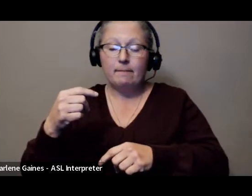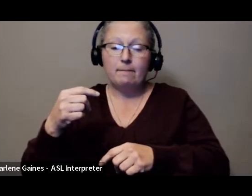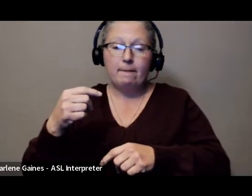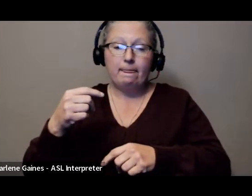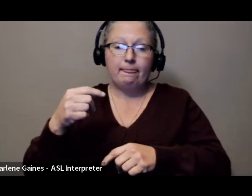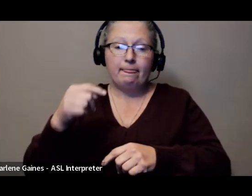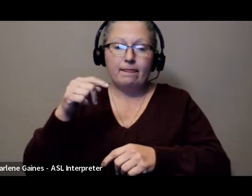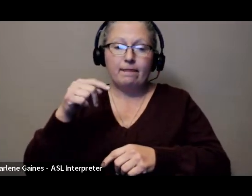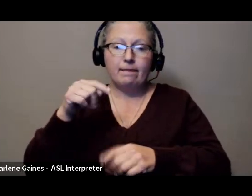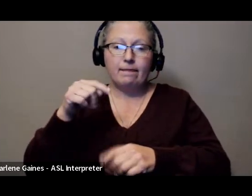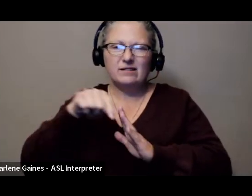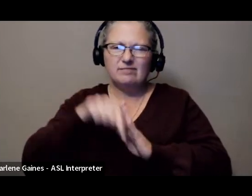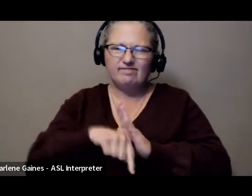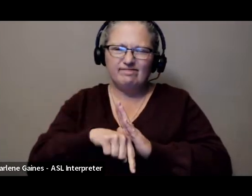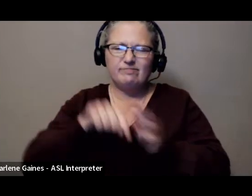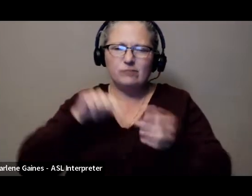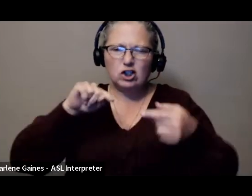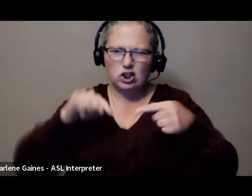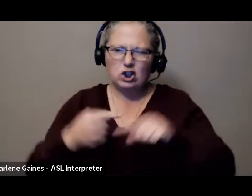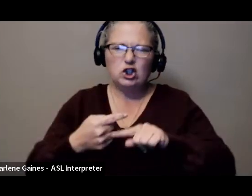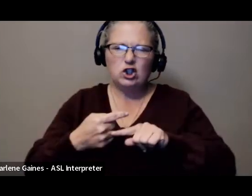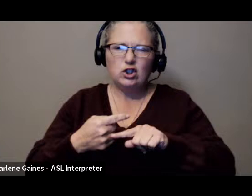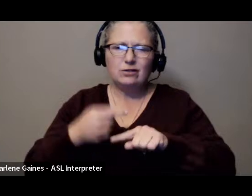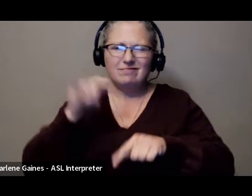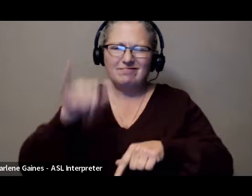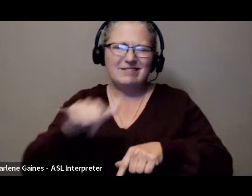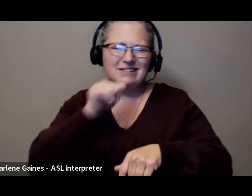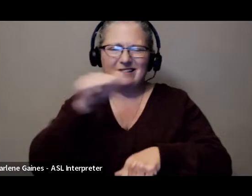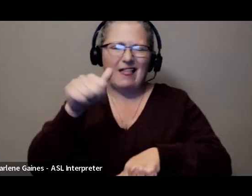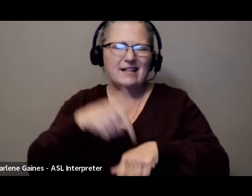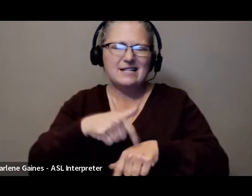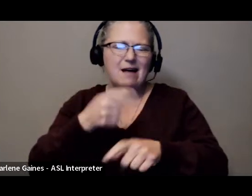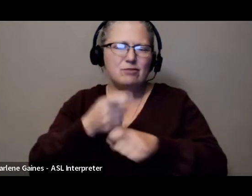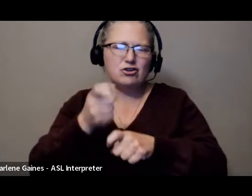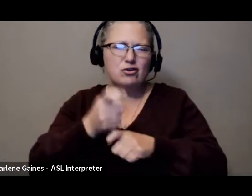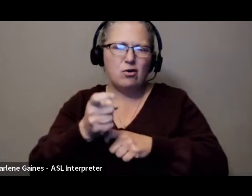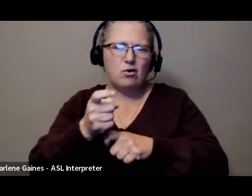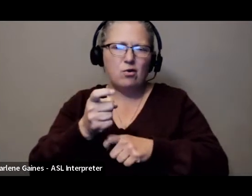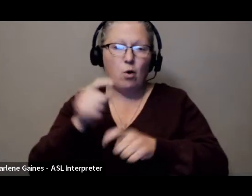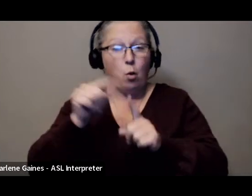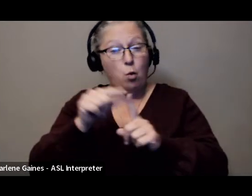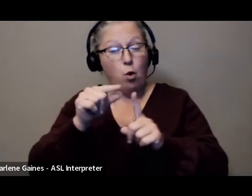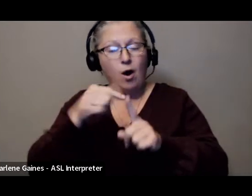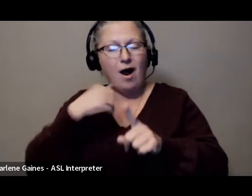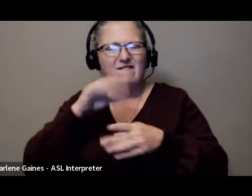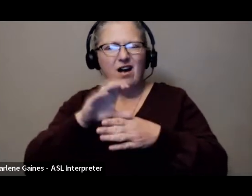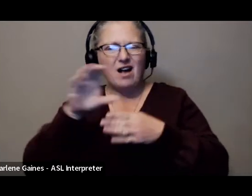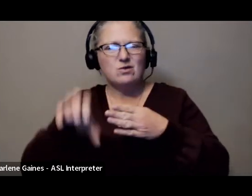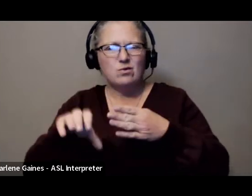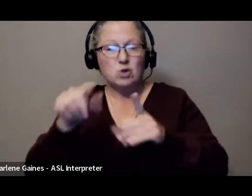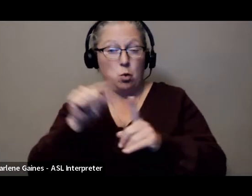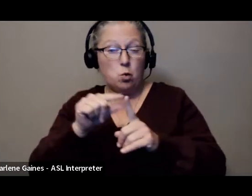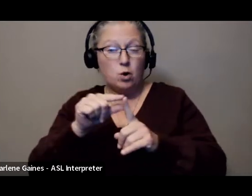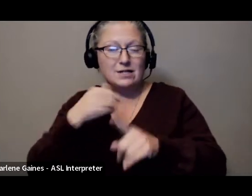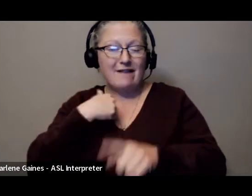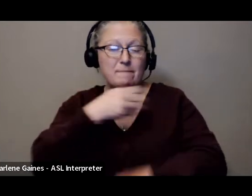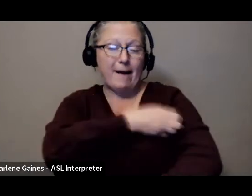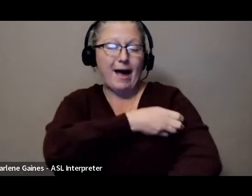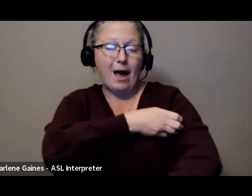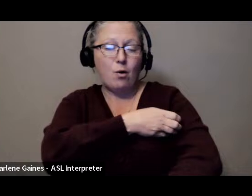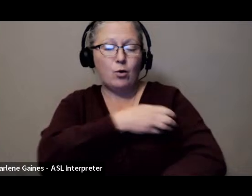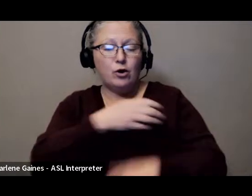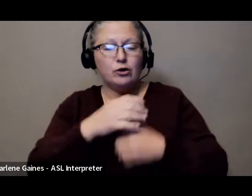deep hurt, that it's really not time to joke and that words have consequences. and words have power.